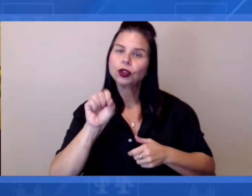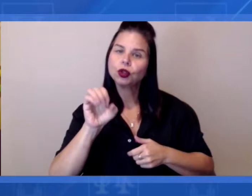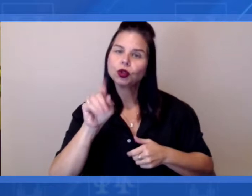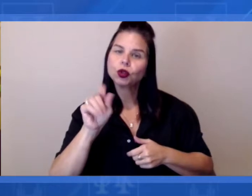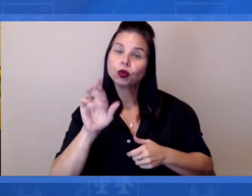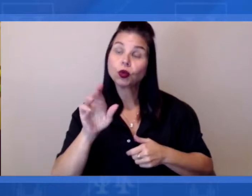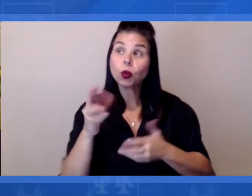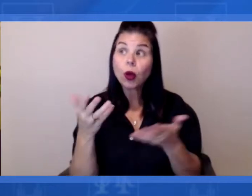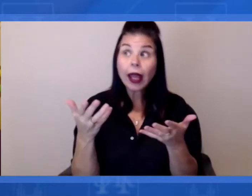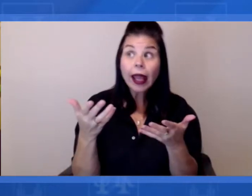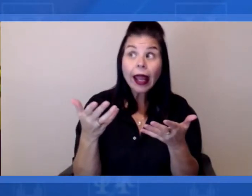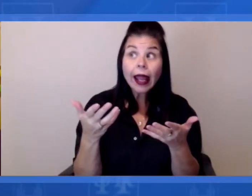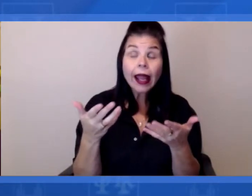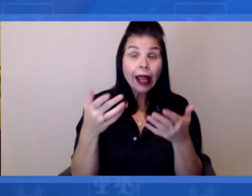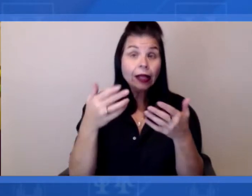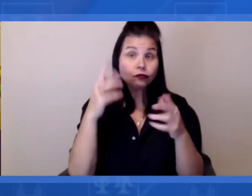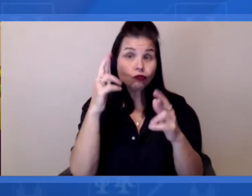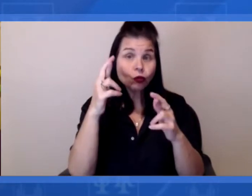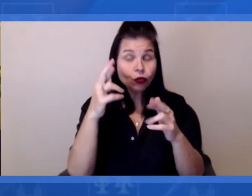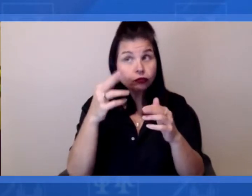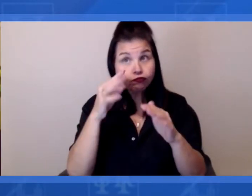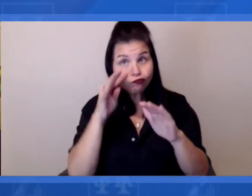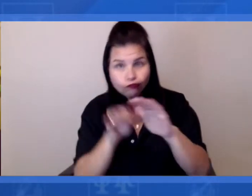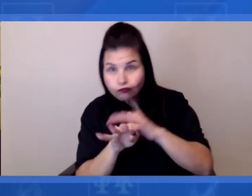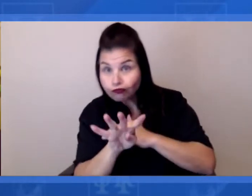transportation that are yet to come.